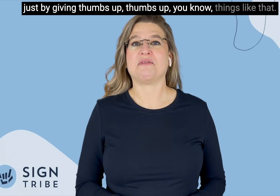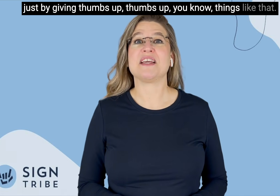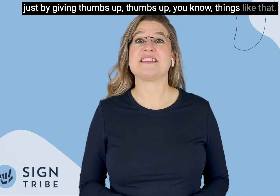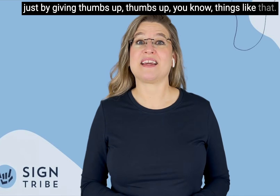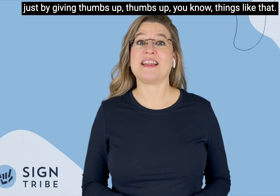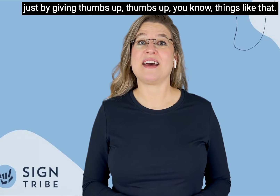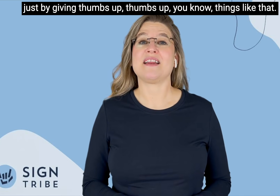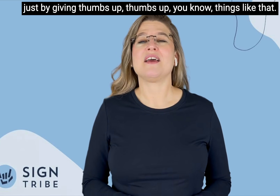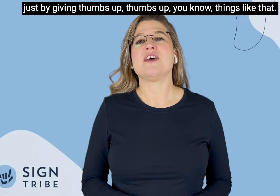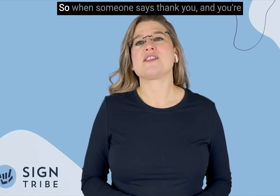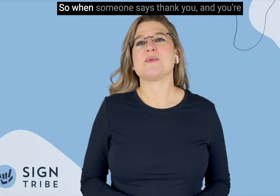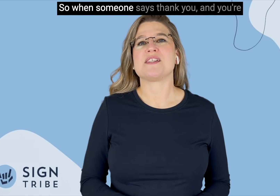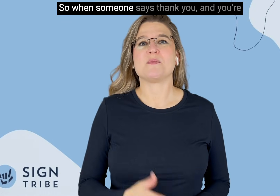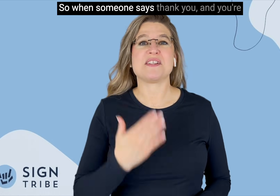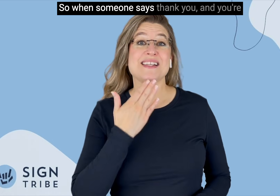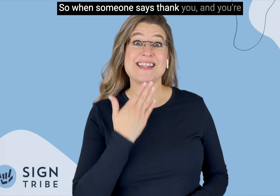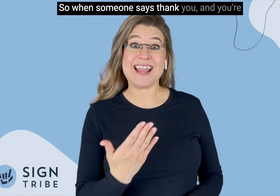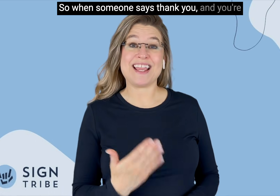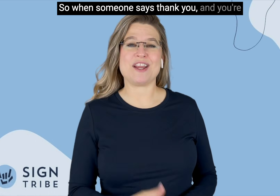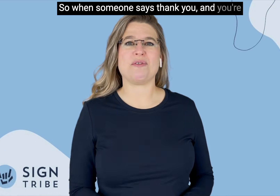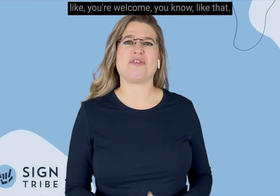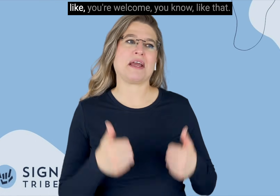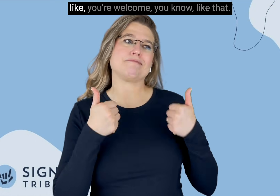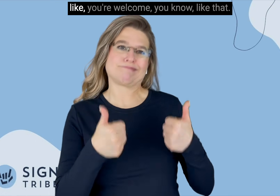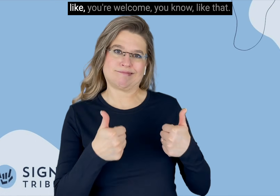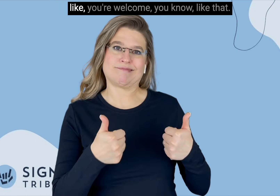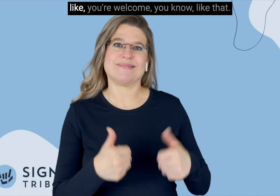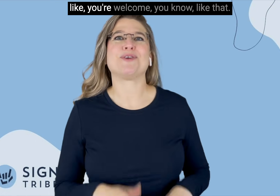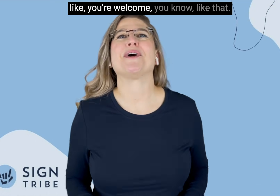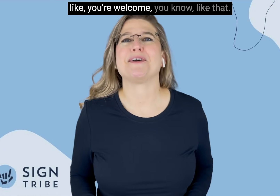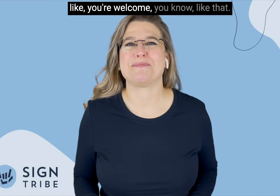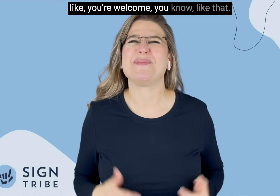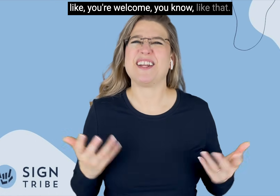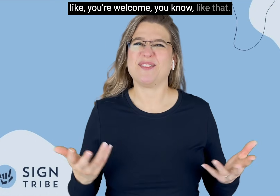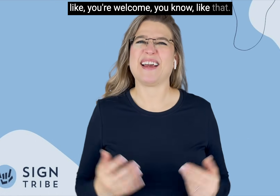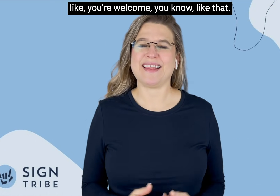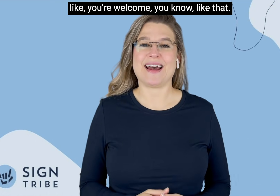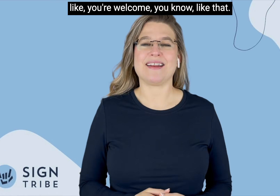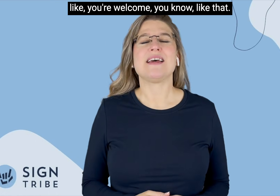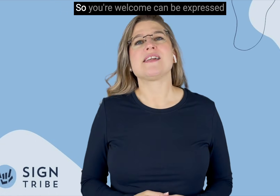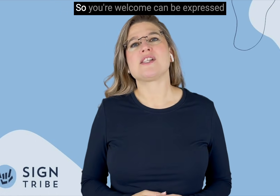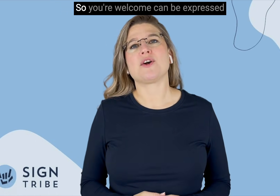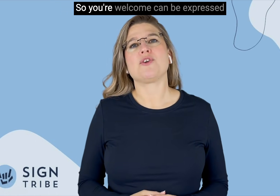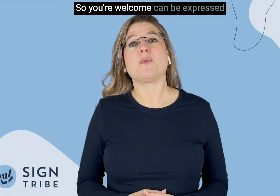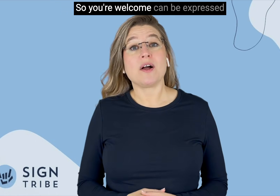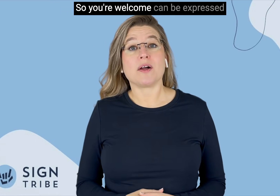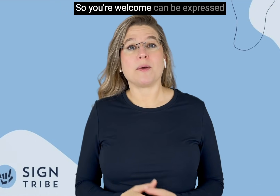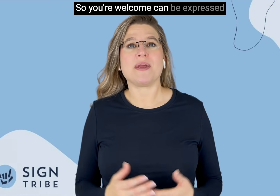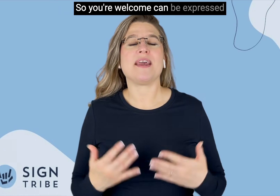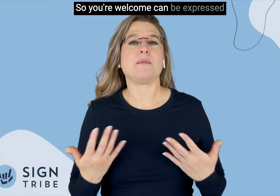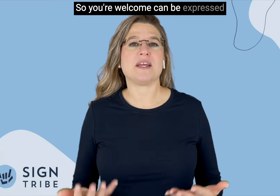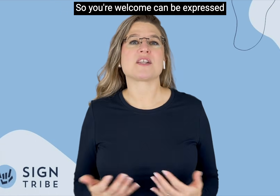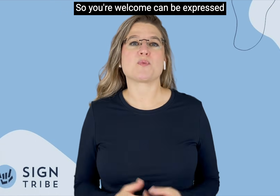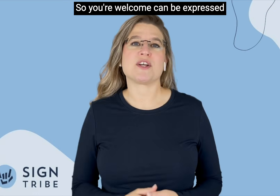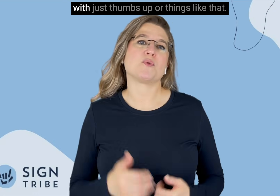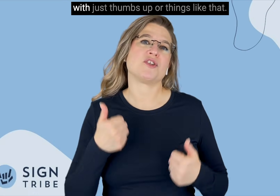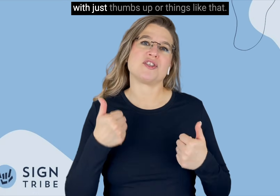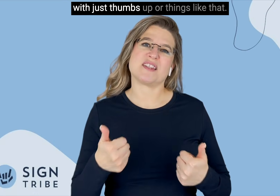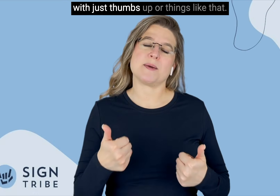things like that. So when someone says "thank you," you're like, "you're welcome," like that. So "you're welcome" can be expressed with just thumbs